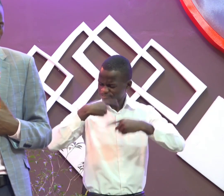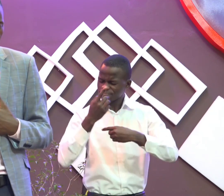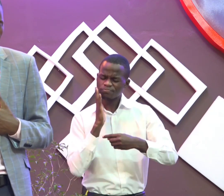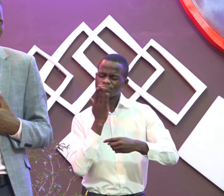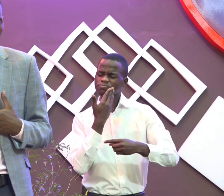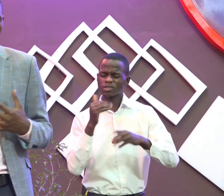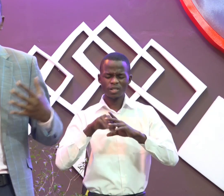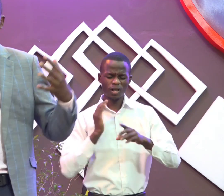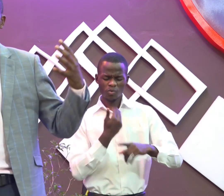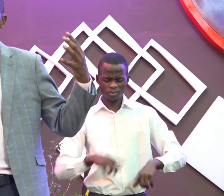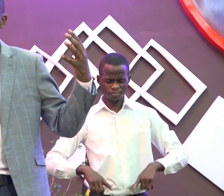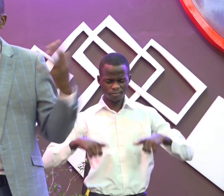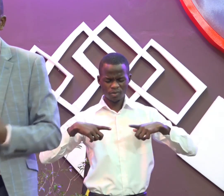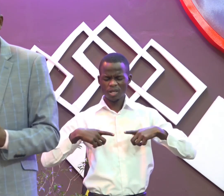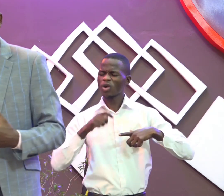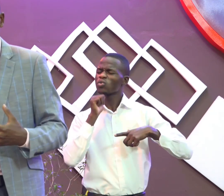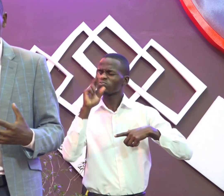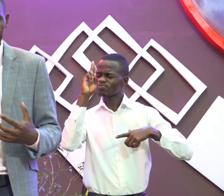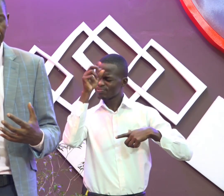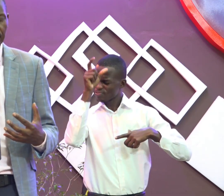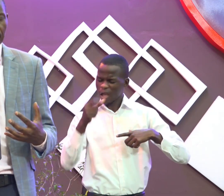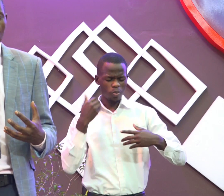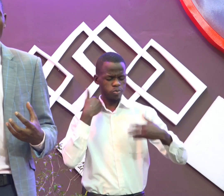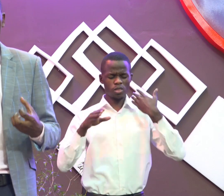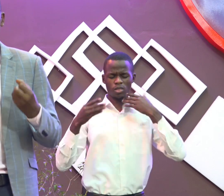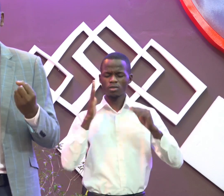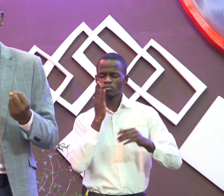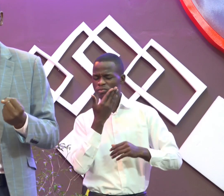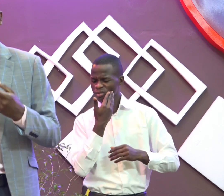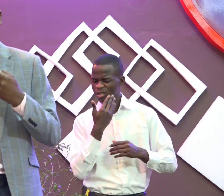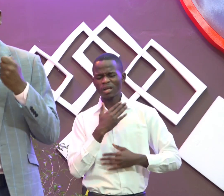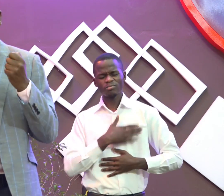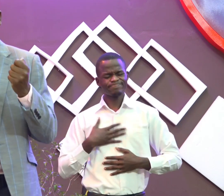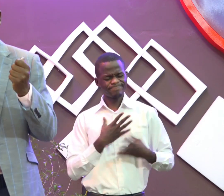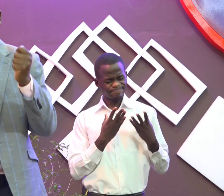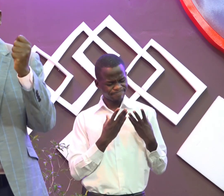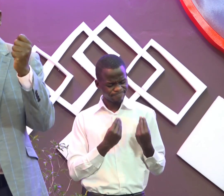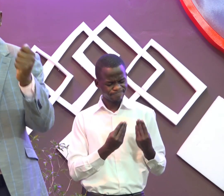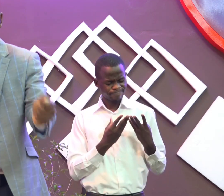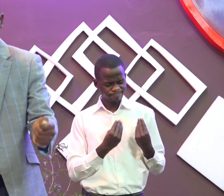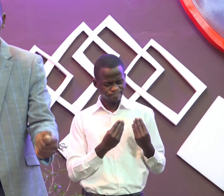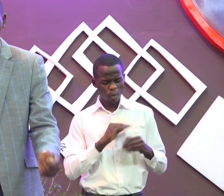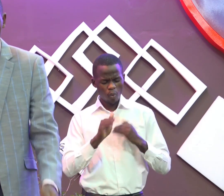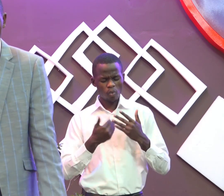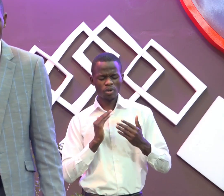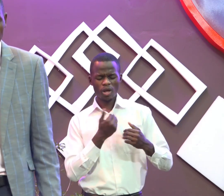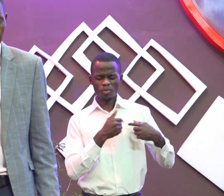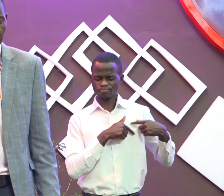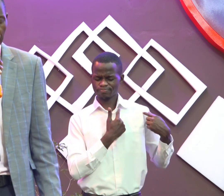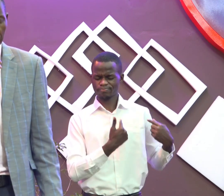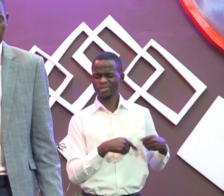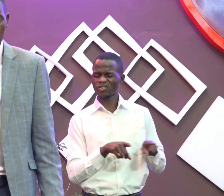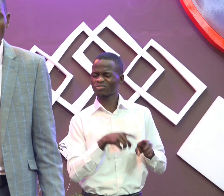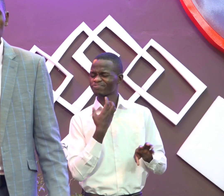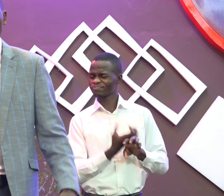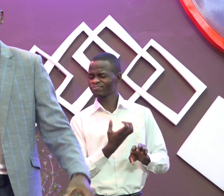mercy, please give us more. Tewali watakyetaaga. No one that does not. Ogonze gonze emitima jaffe giringange ejejinja. Soften our